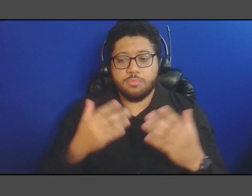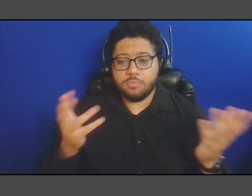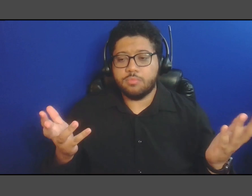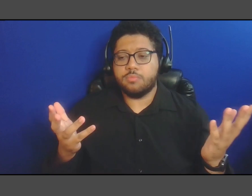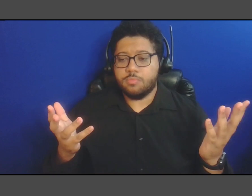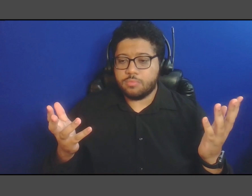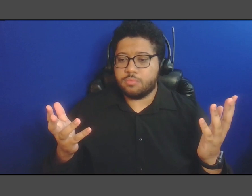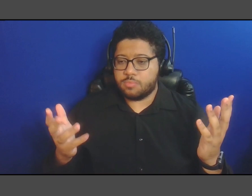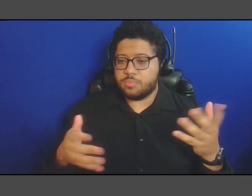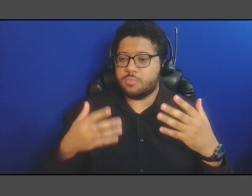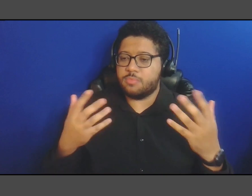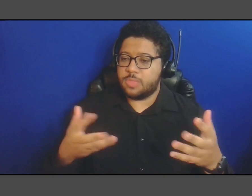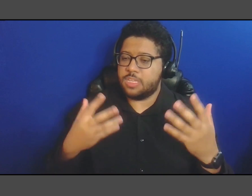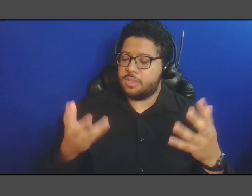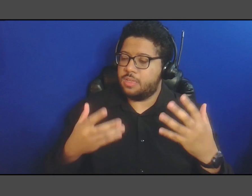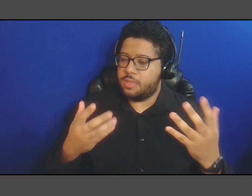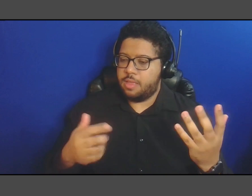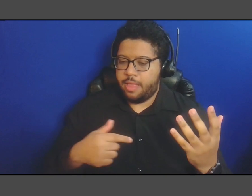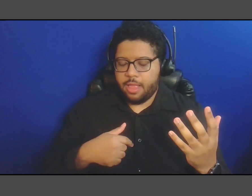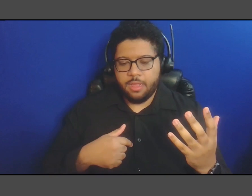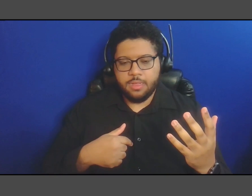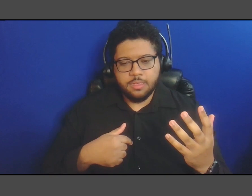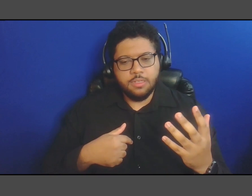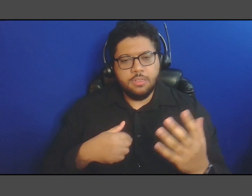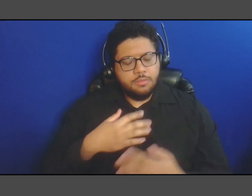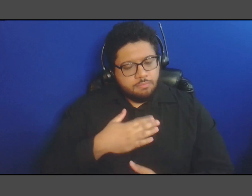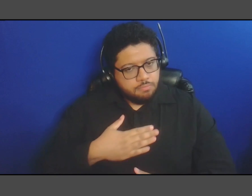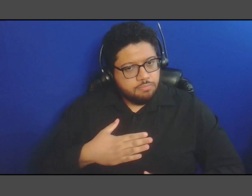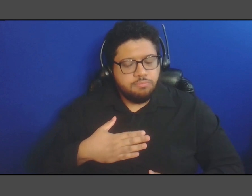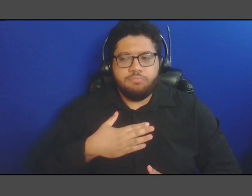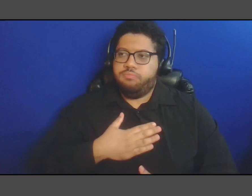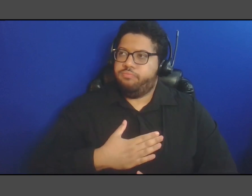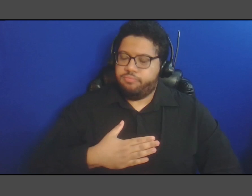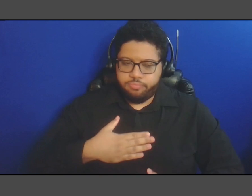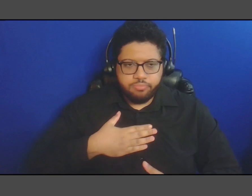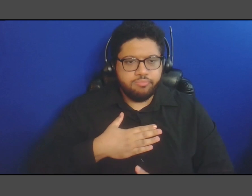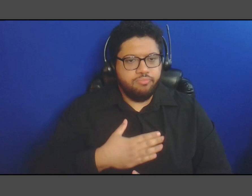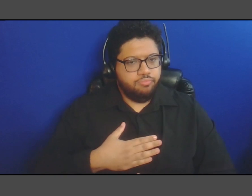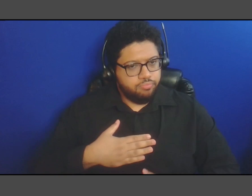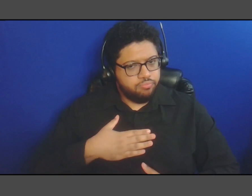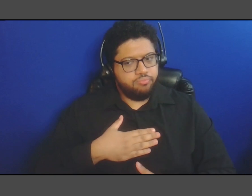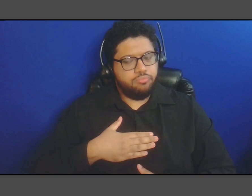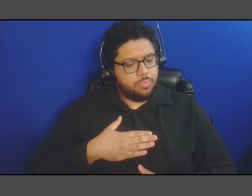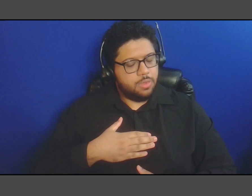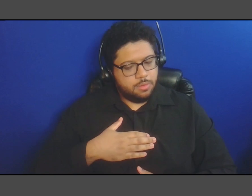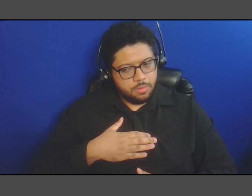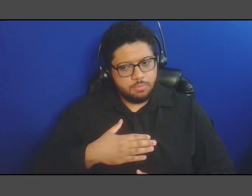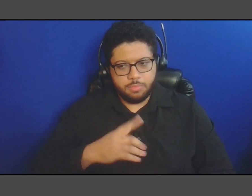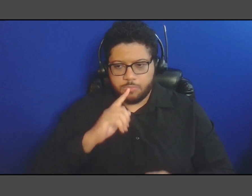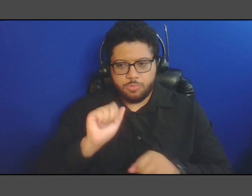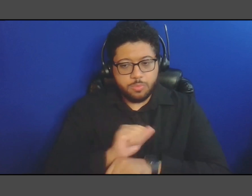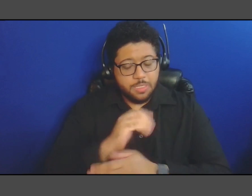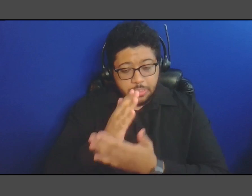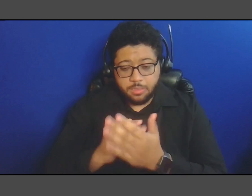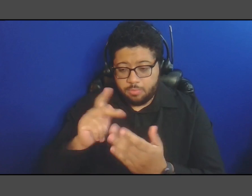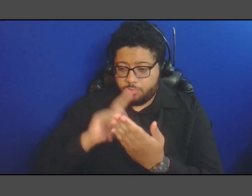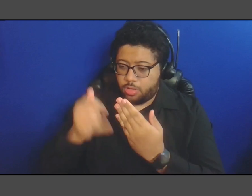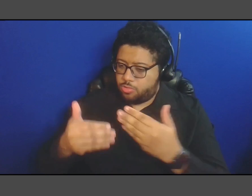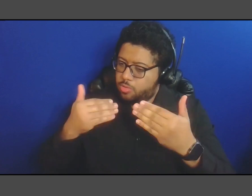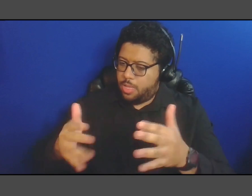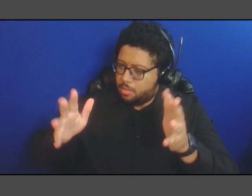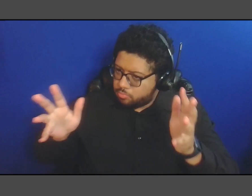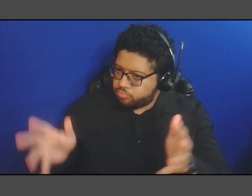I'm grateful that we've been able to really move some projects forward and make sure